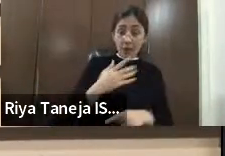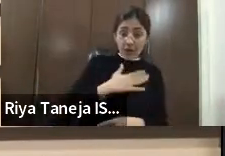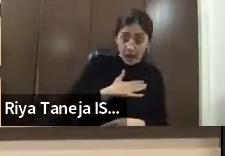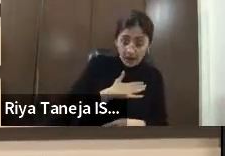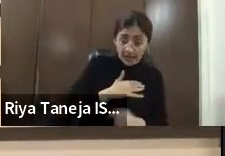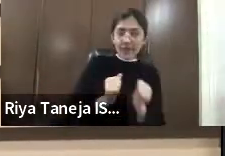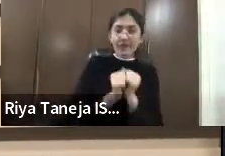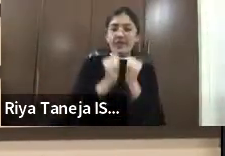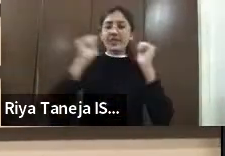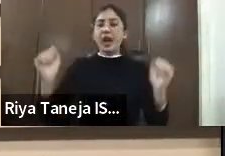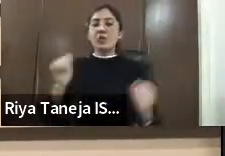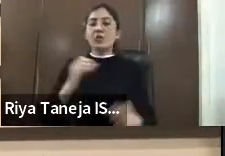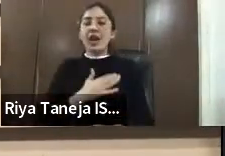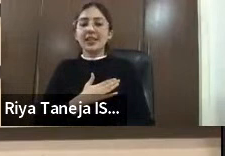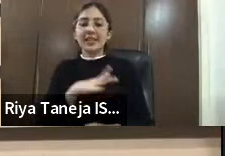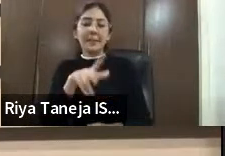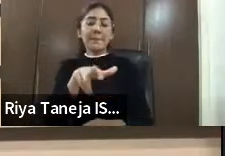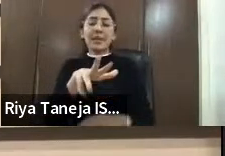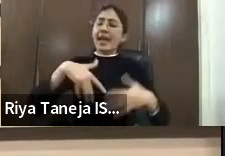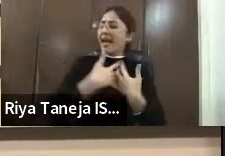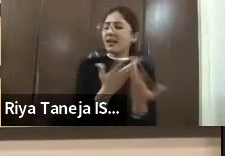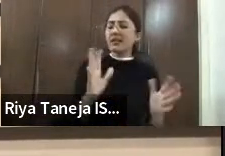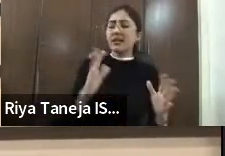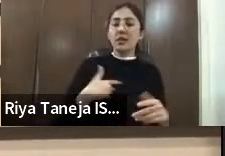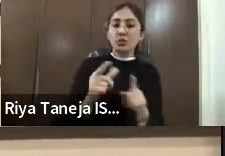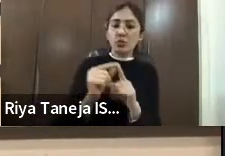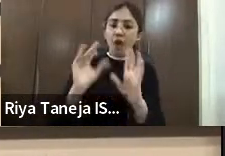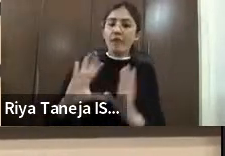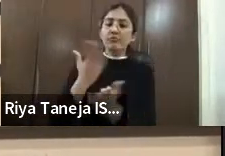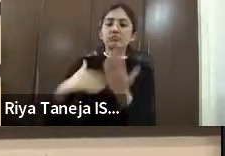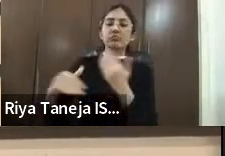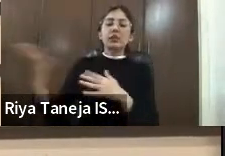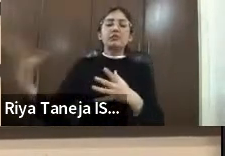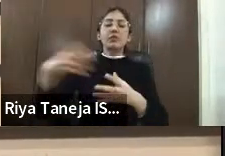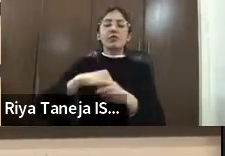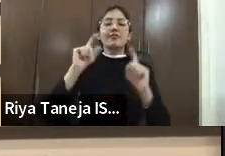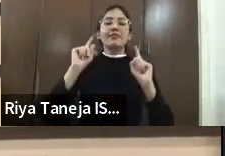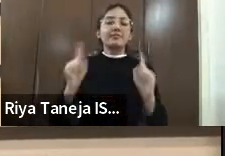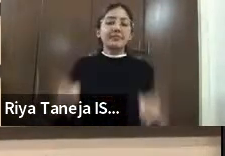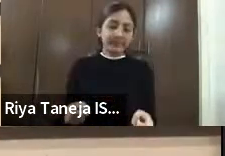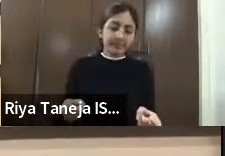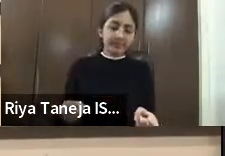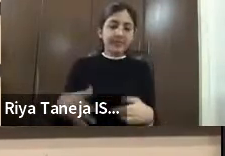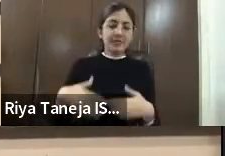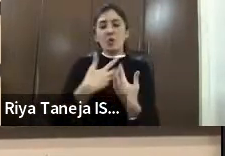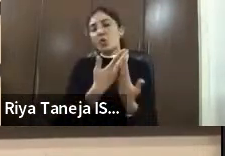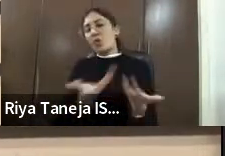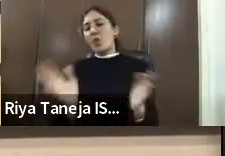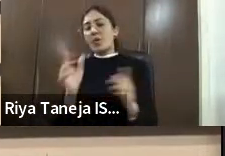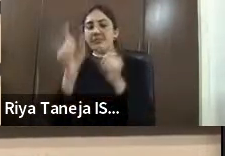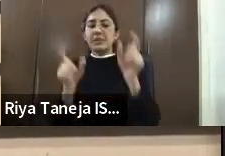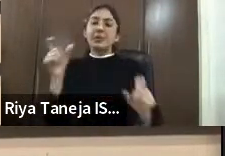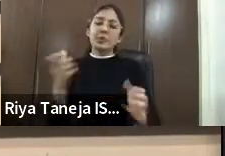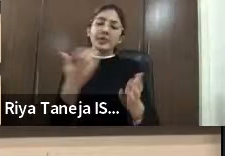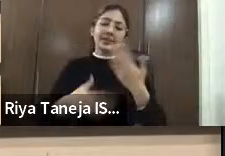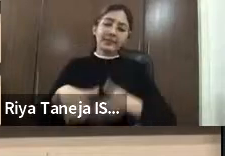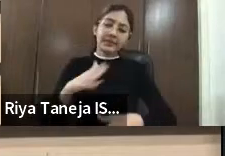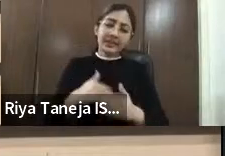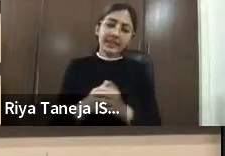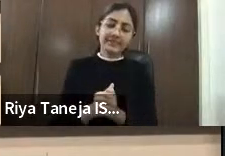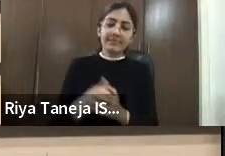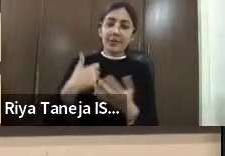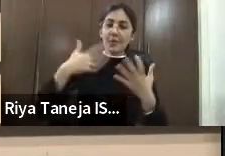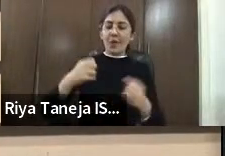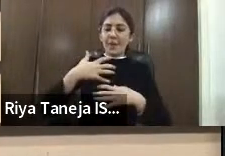I really seek your help in mainstreaming all the advocacy issues for these persons with disabilities. Let's make it a